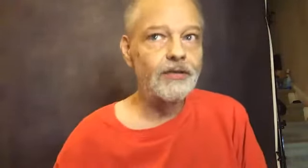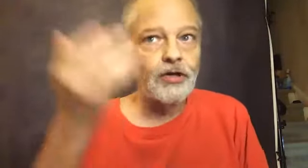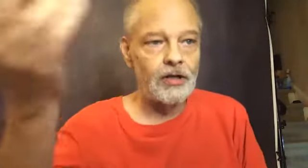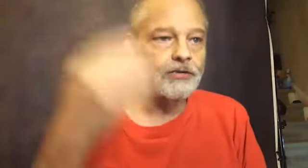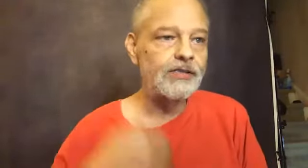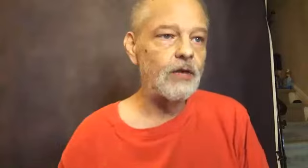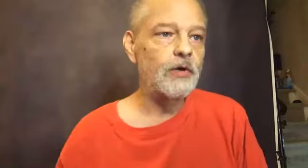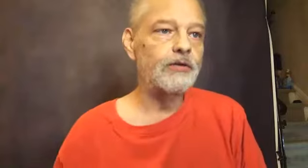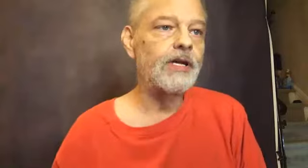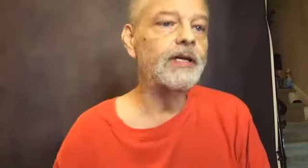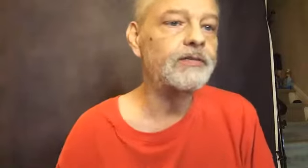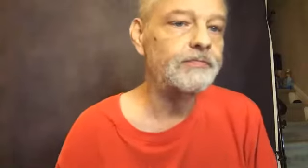gonna understand what you're saying.